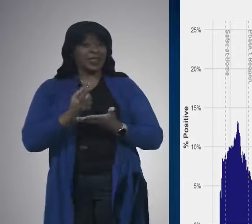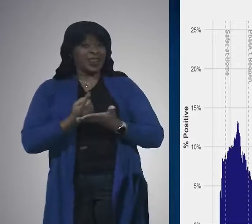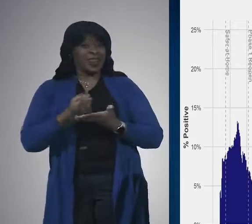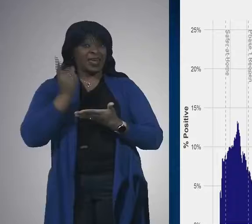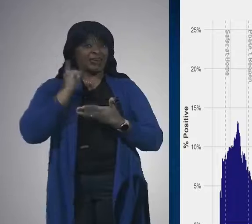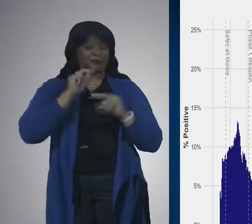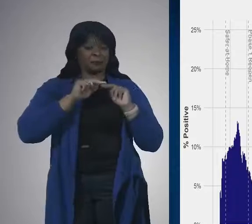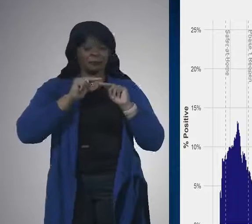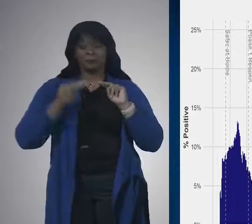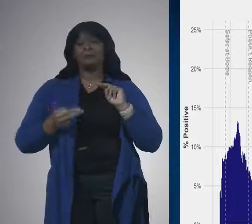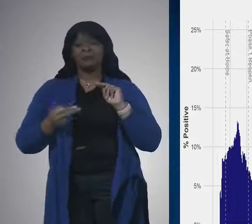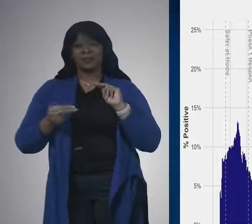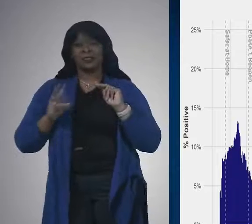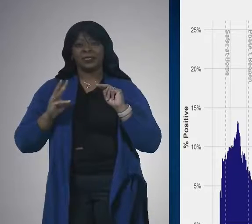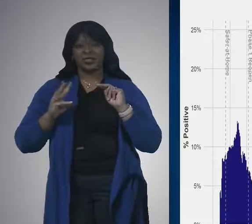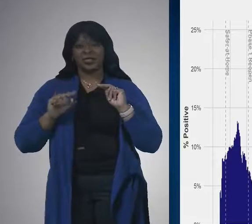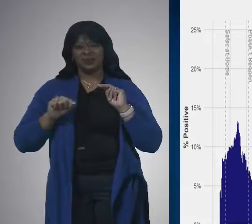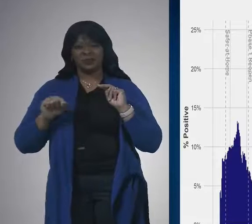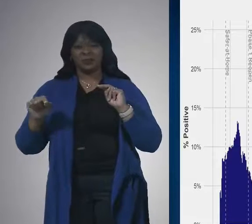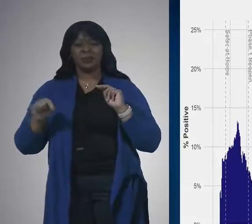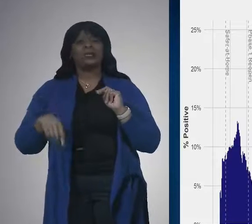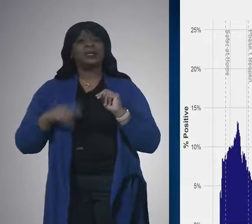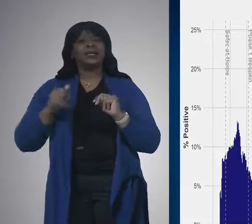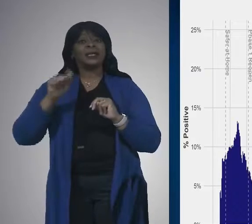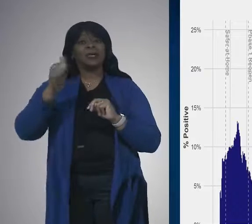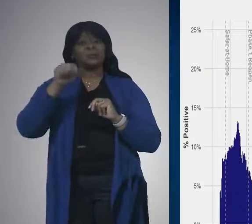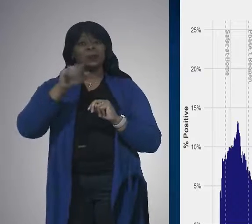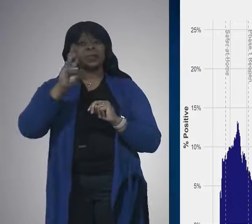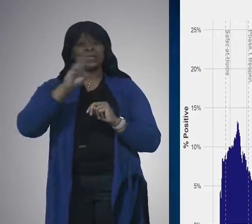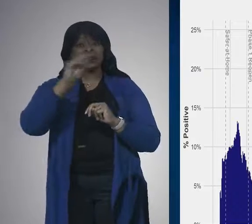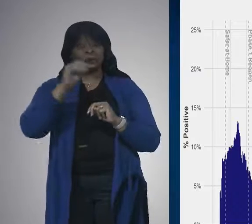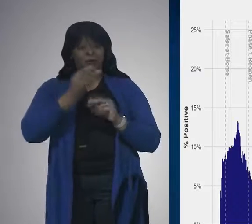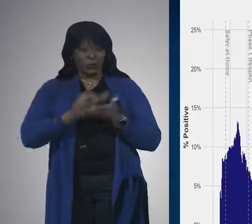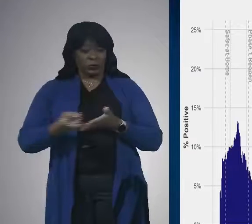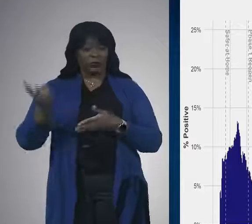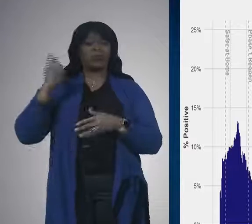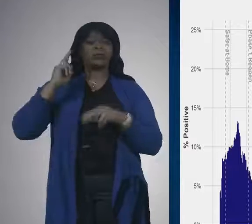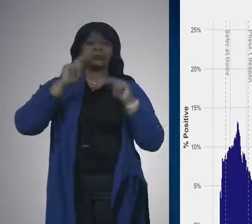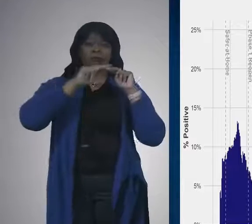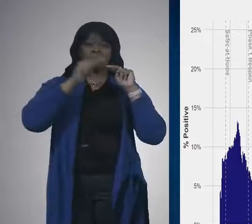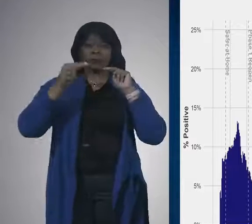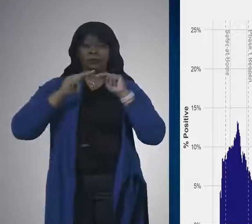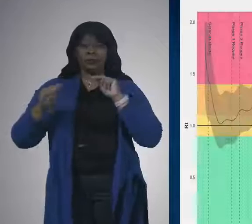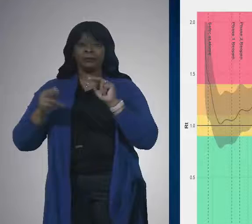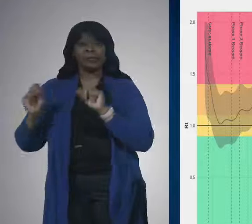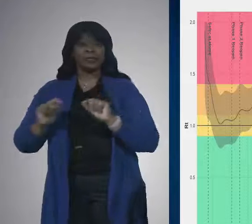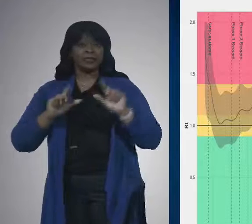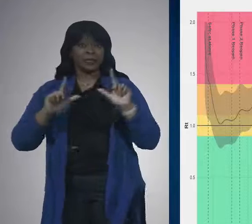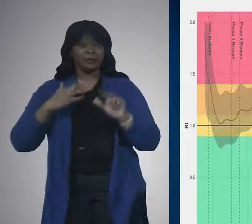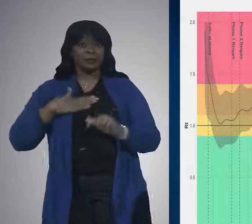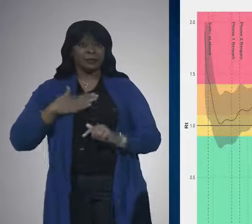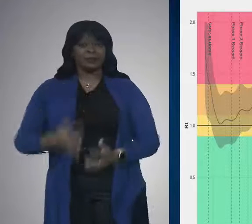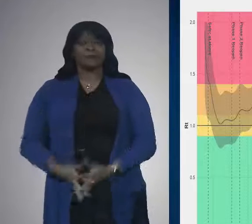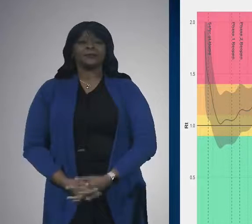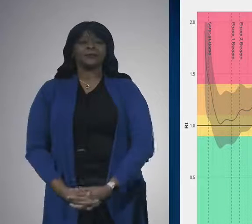last week and 10.6% 2 weeks ago. Next slide, please.